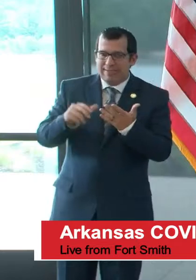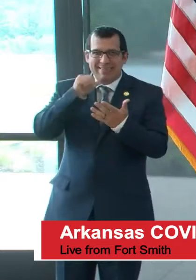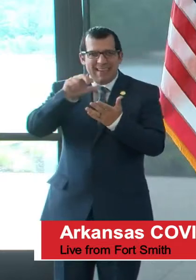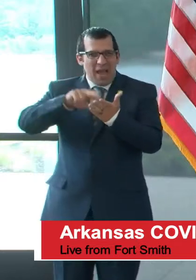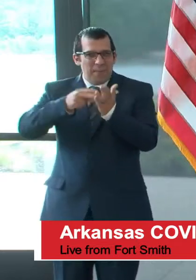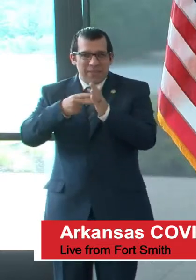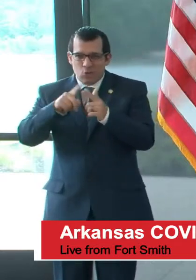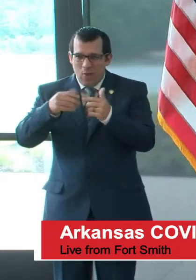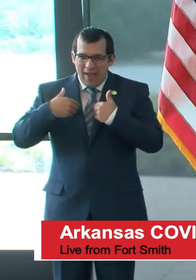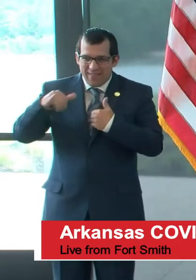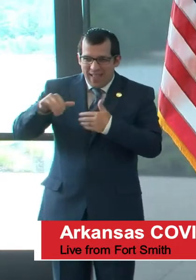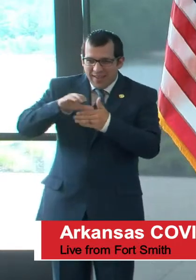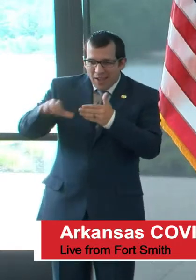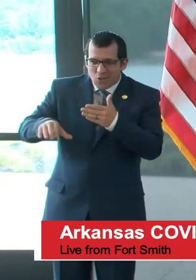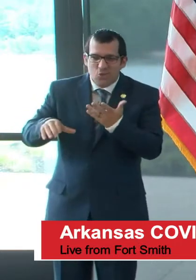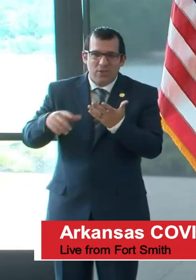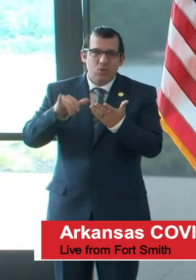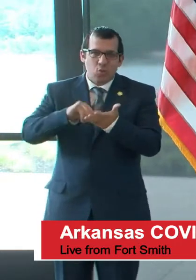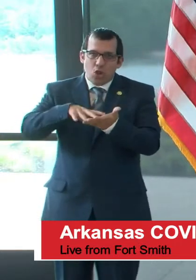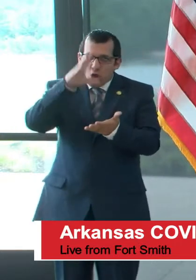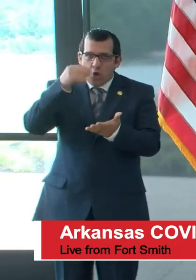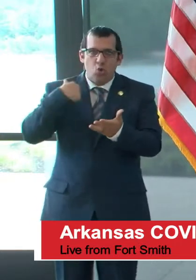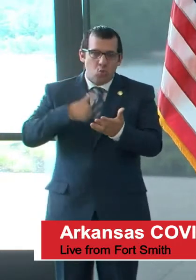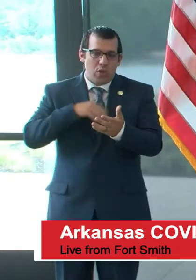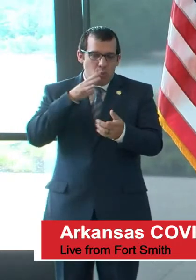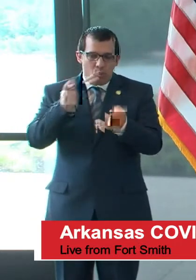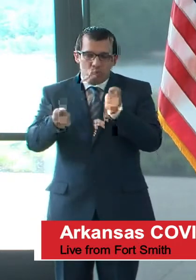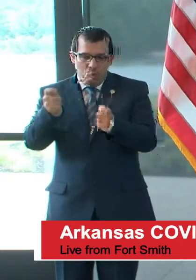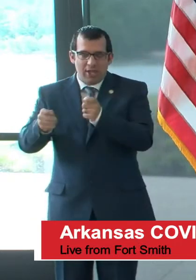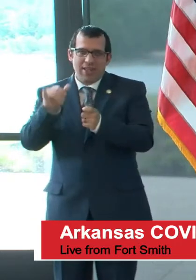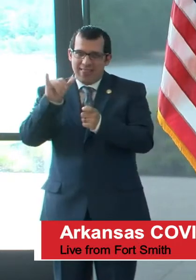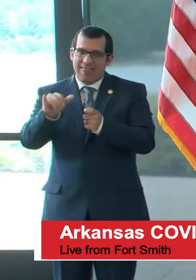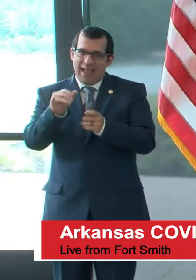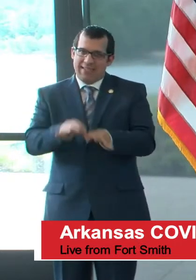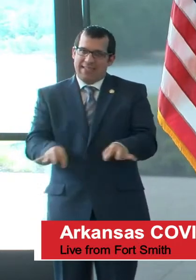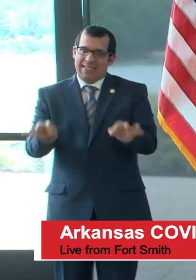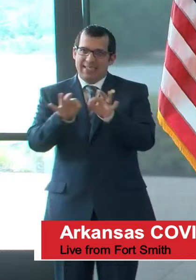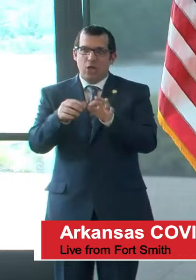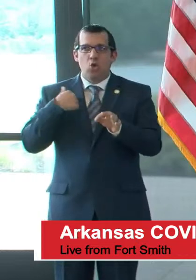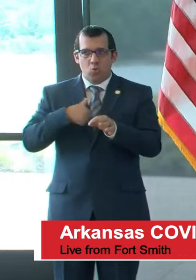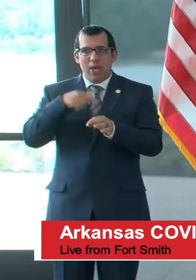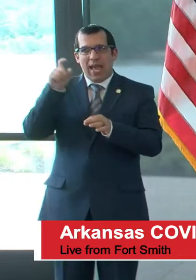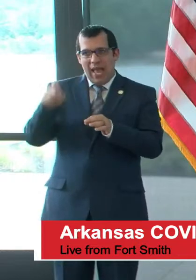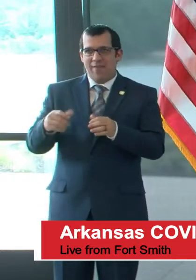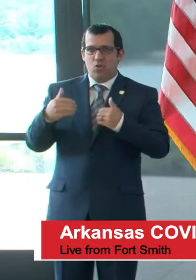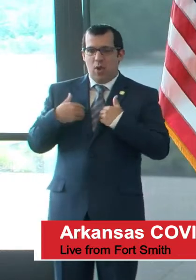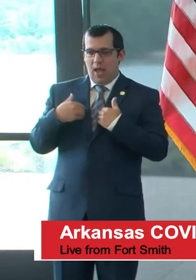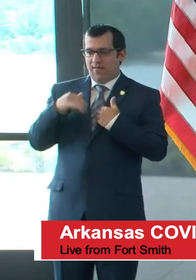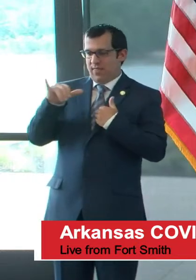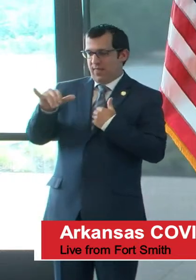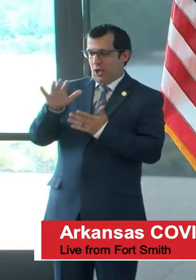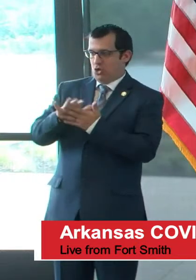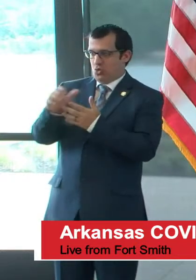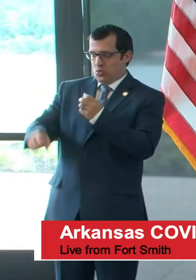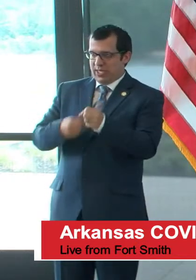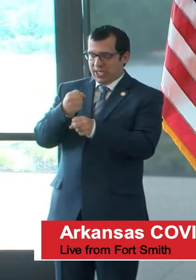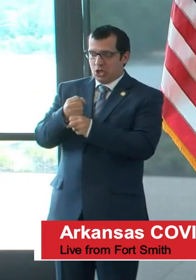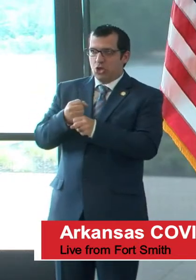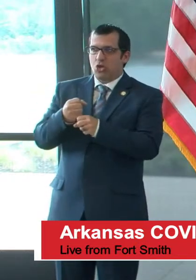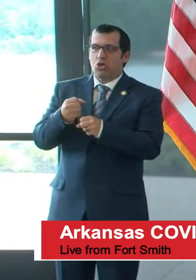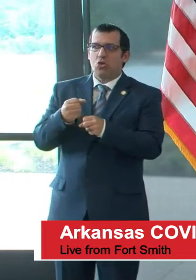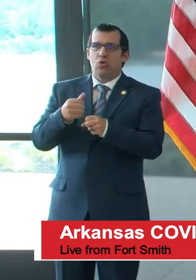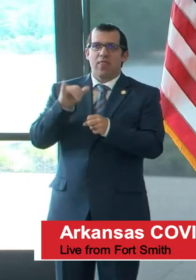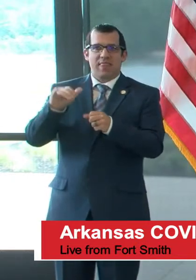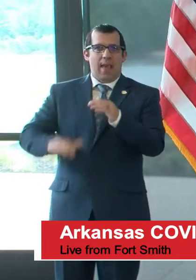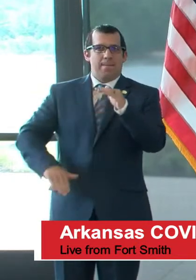unintended consequences, but we'll learn and we'll adjust. And that's the key, is that we're going to have a school year that we have